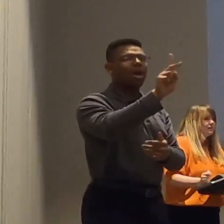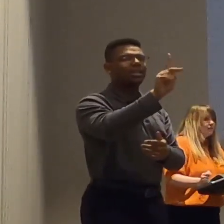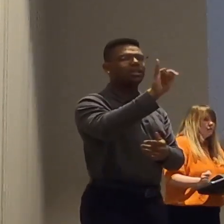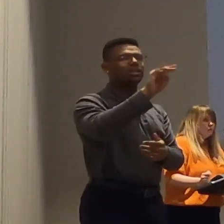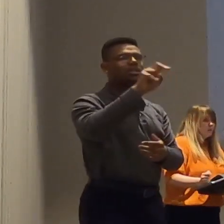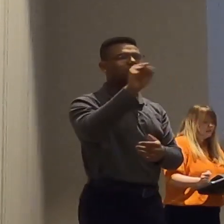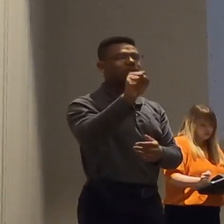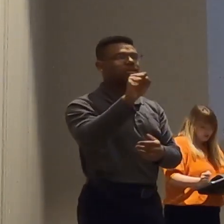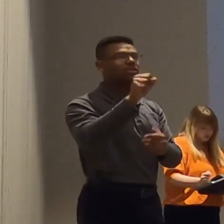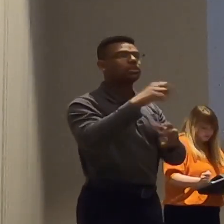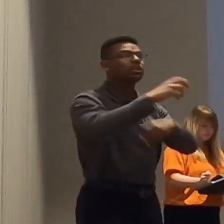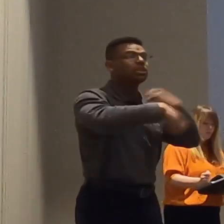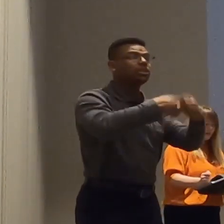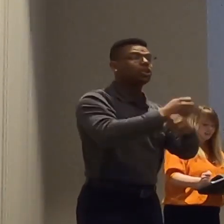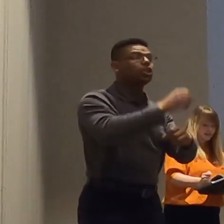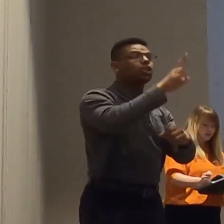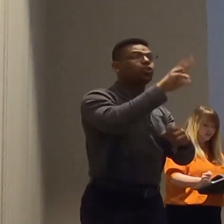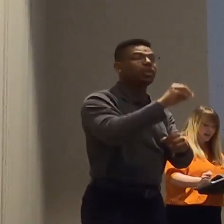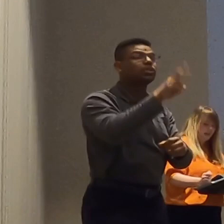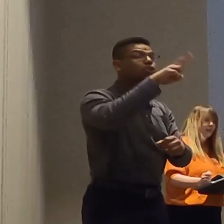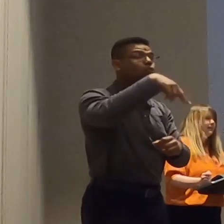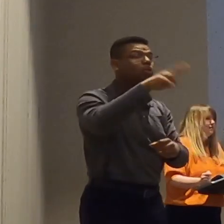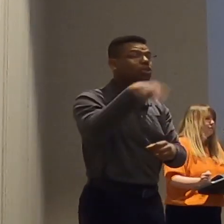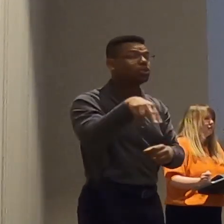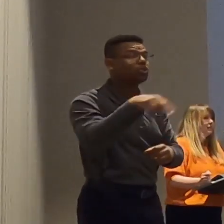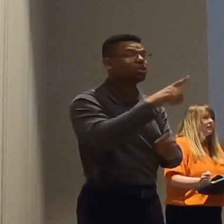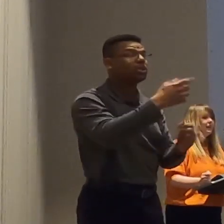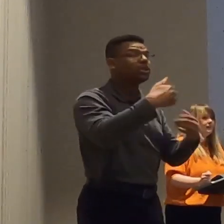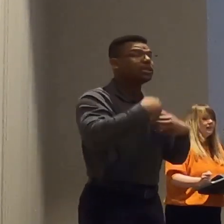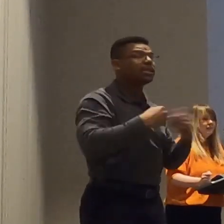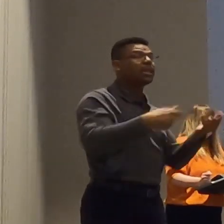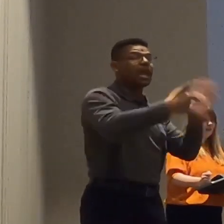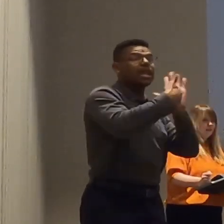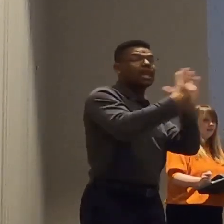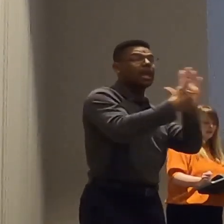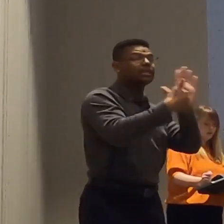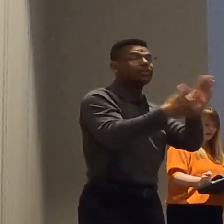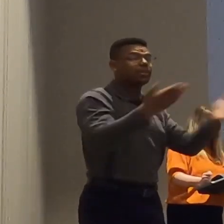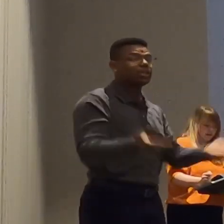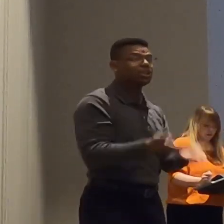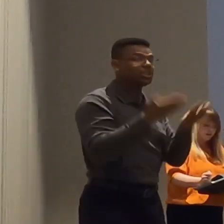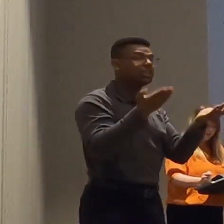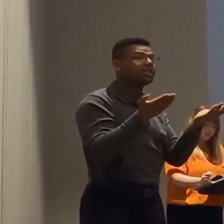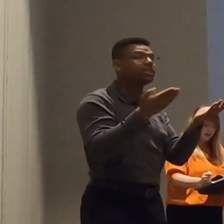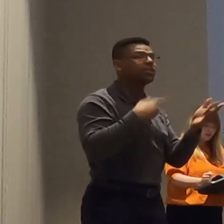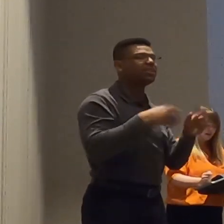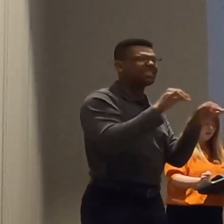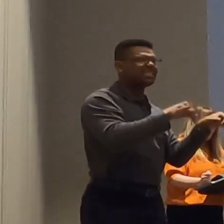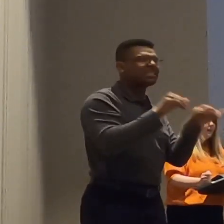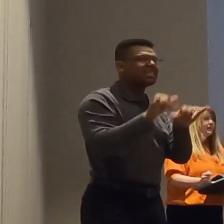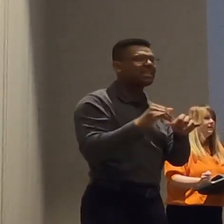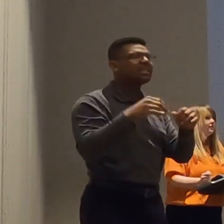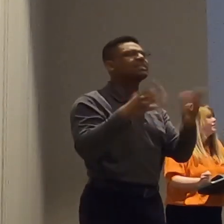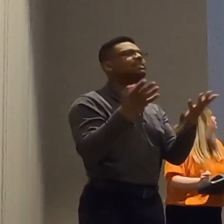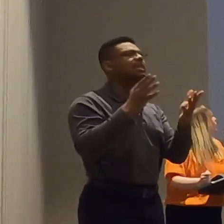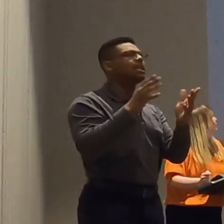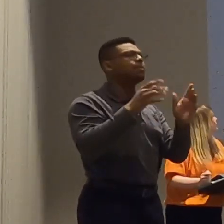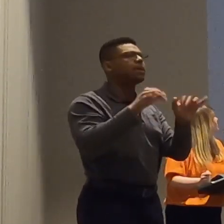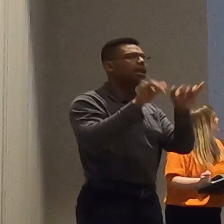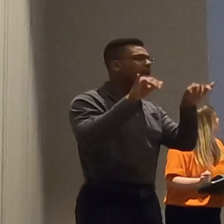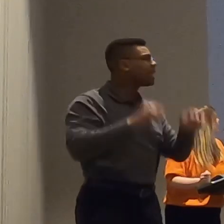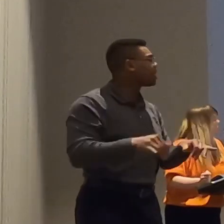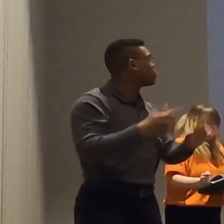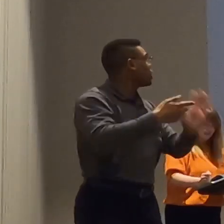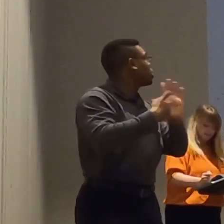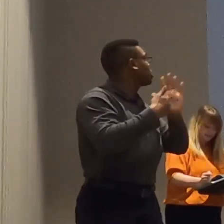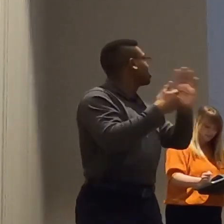In 2022, Watkins actually had an exhibition here at the FIA in the same gallery, the Graphics Gallery, titled Drawing